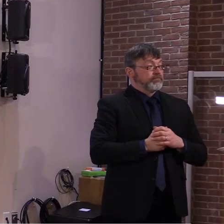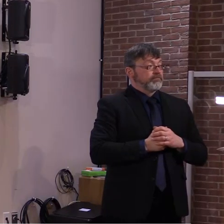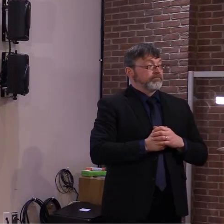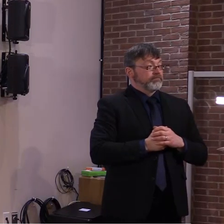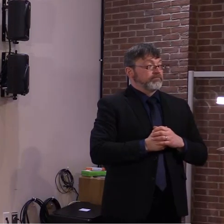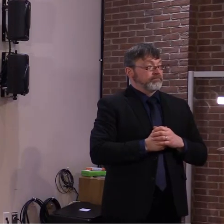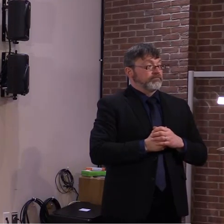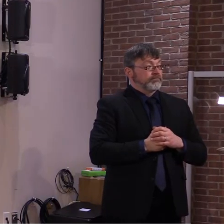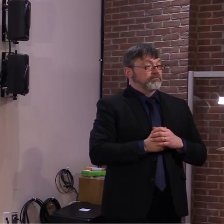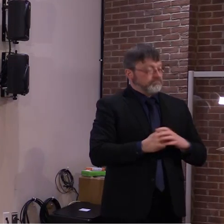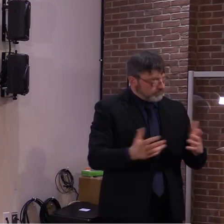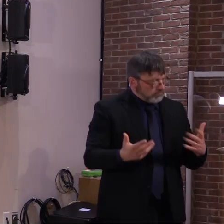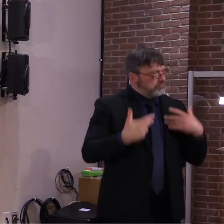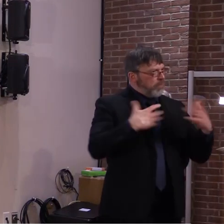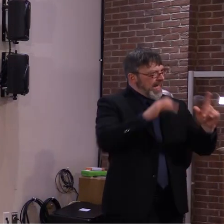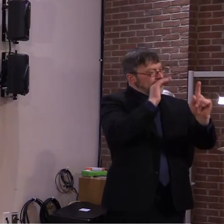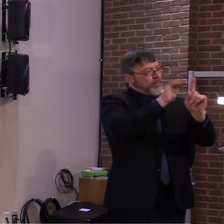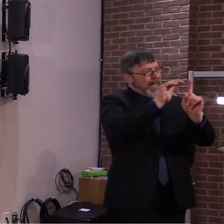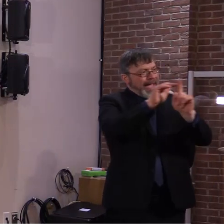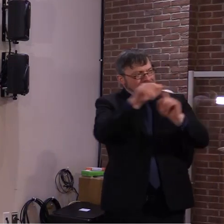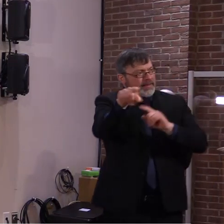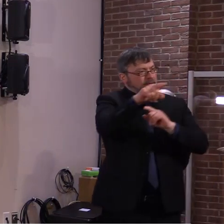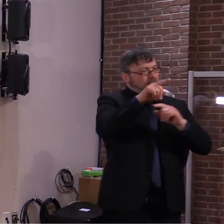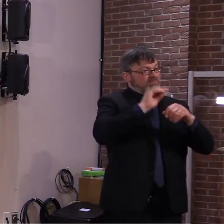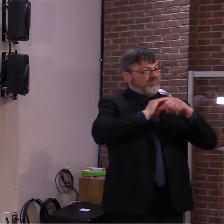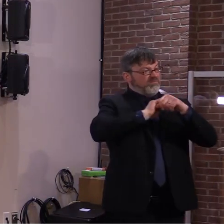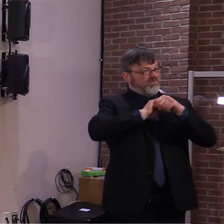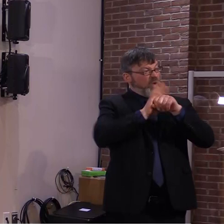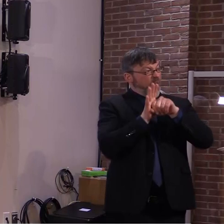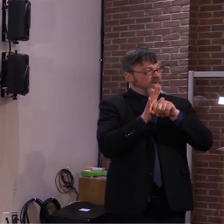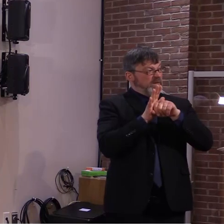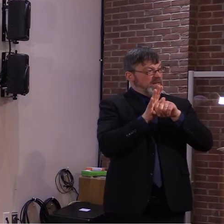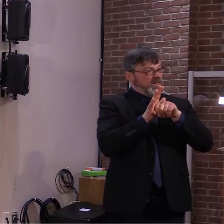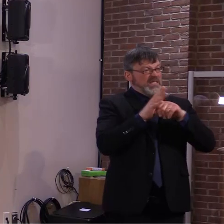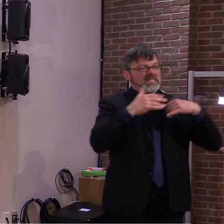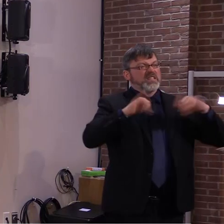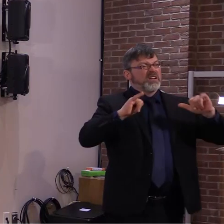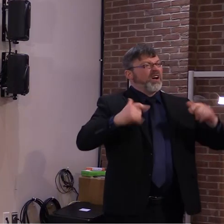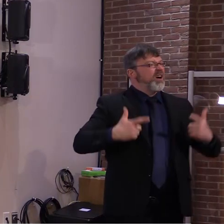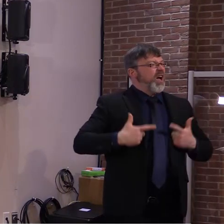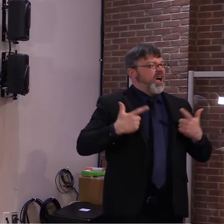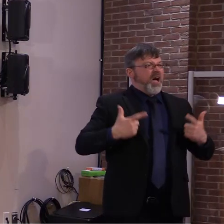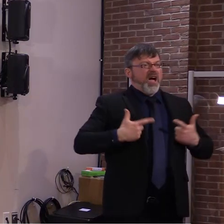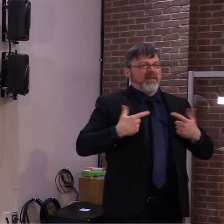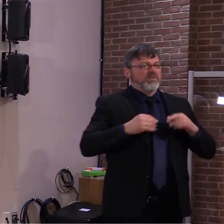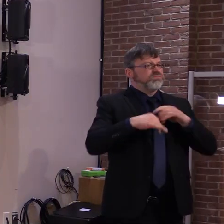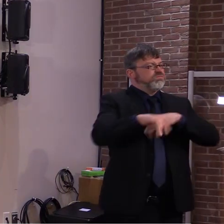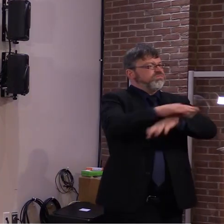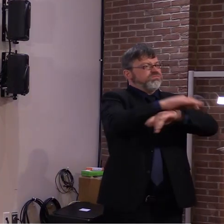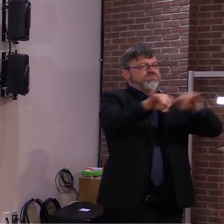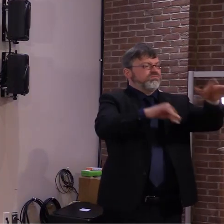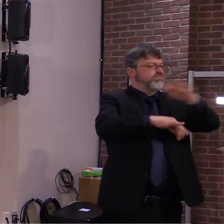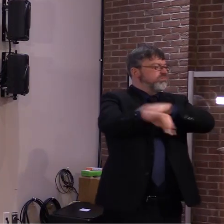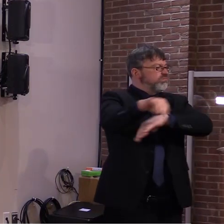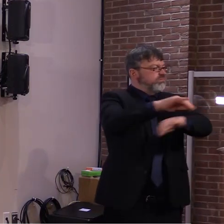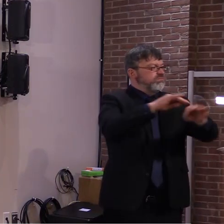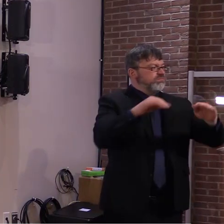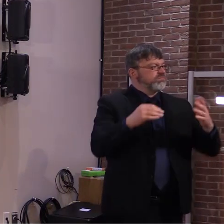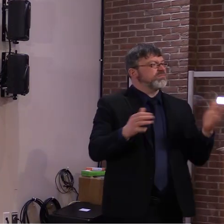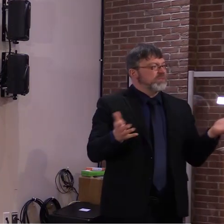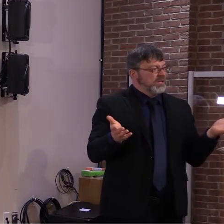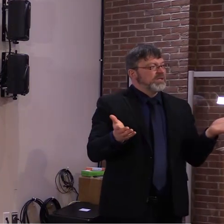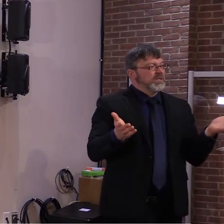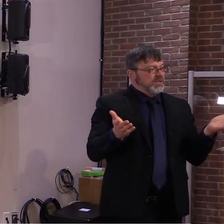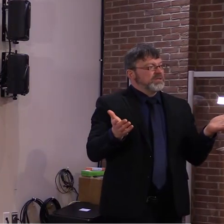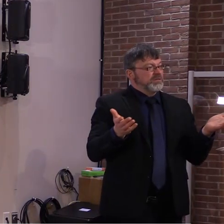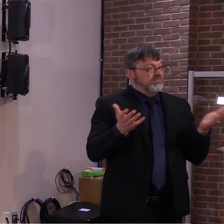the air that we all breathe. I'm making this point because, especially when cases are up and